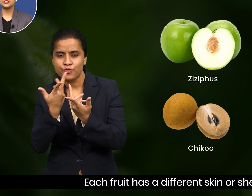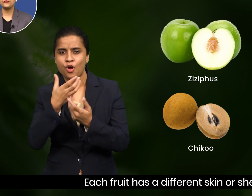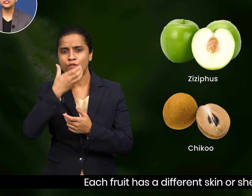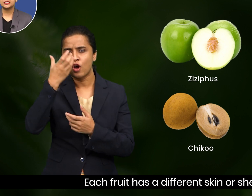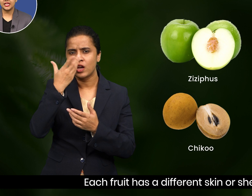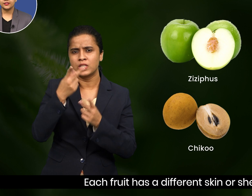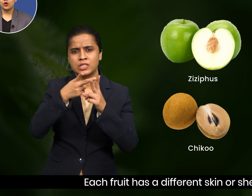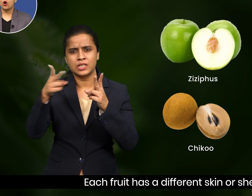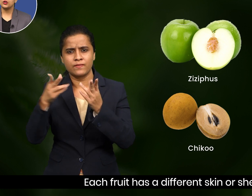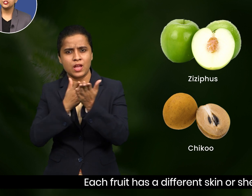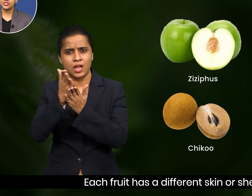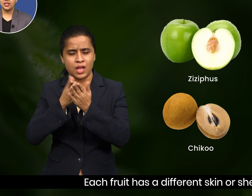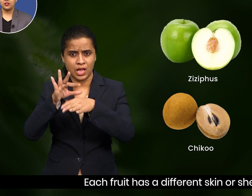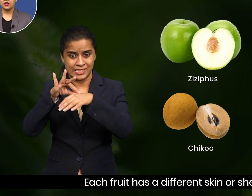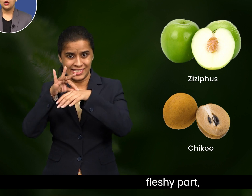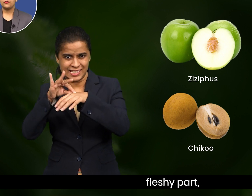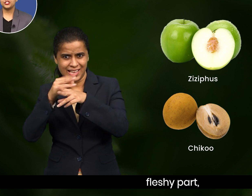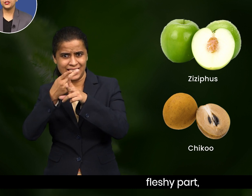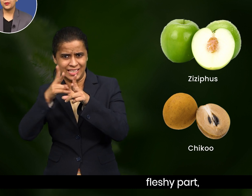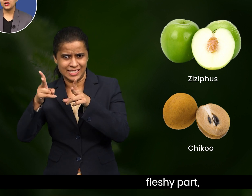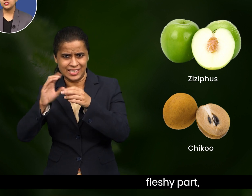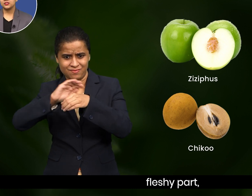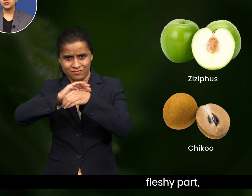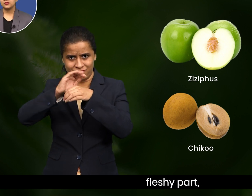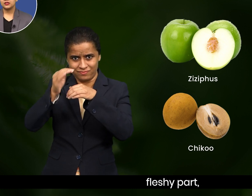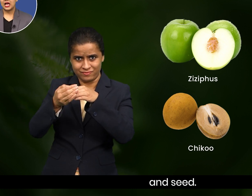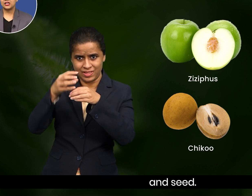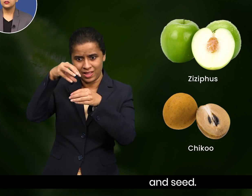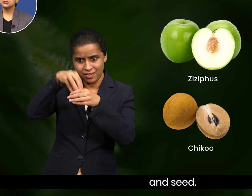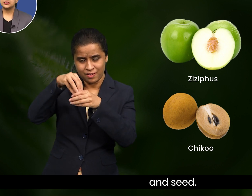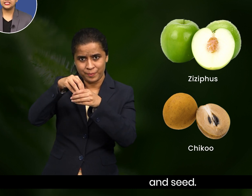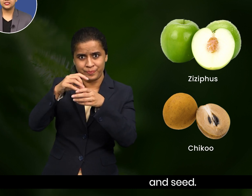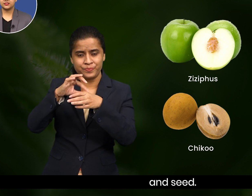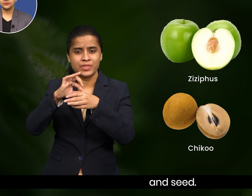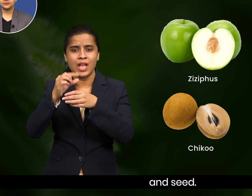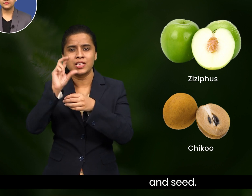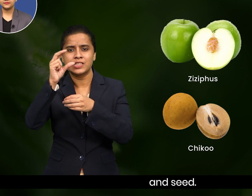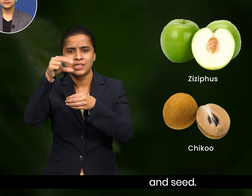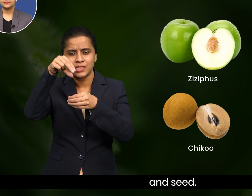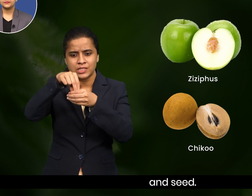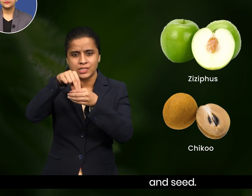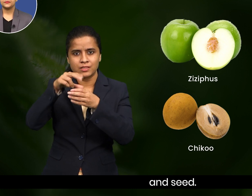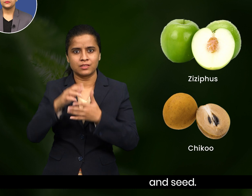has a different skin or shell, fleshy part and seed.